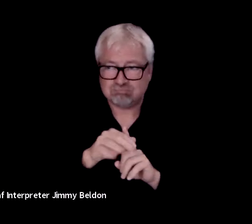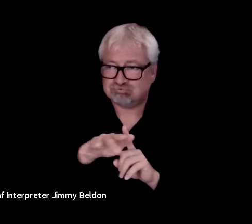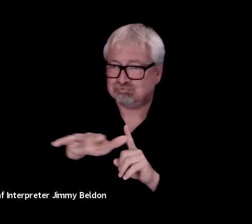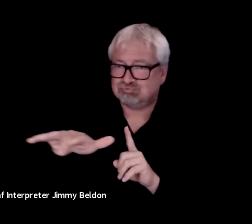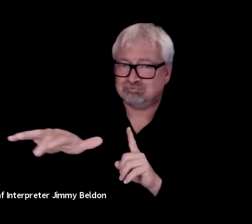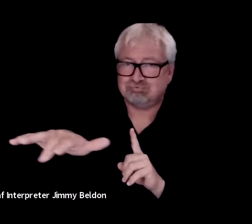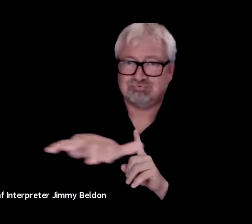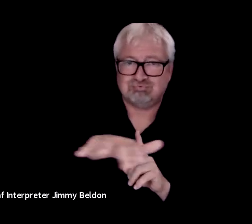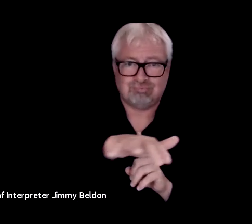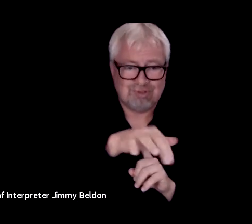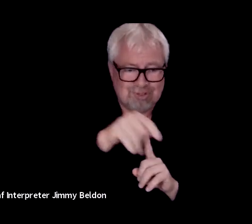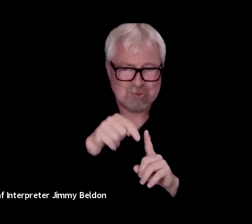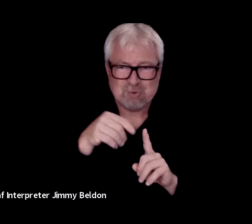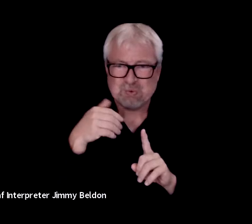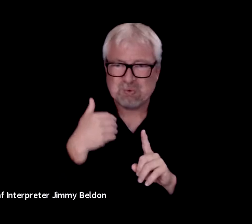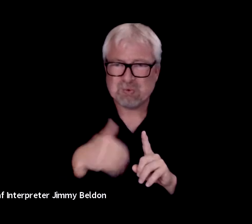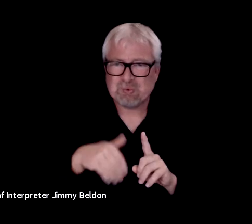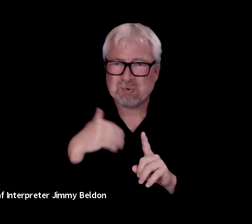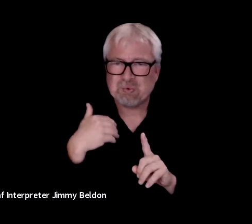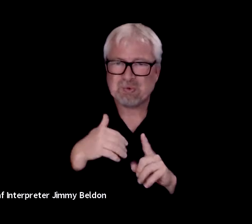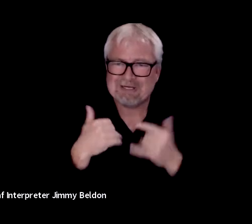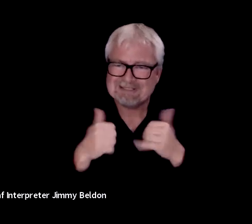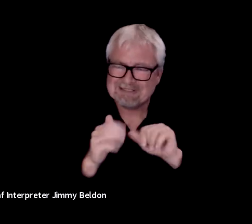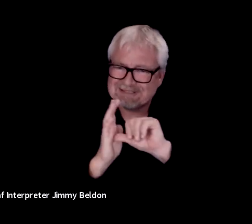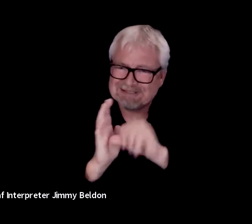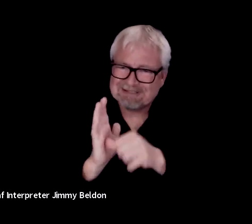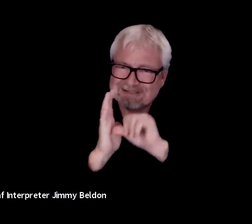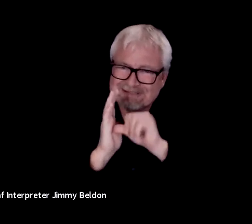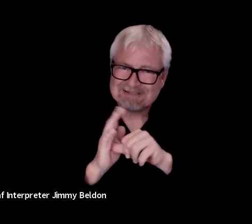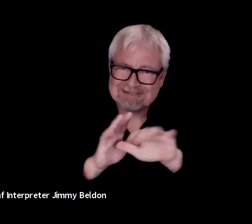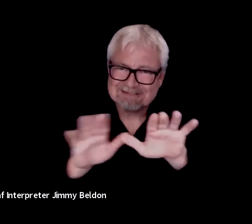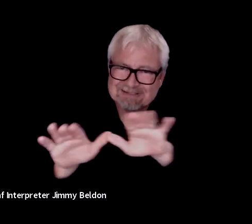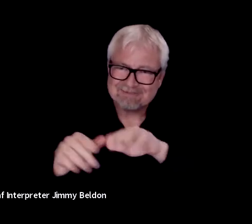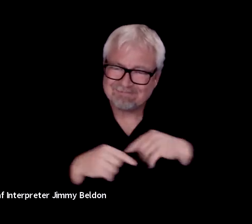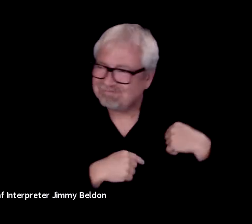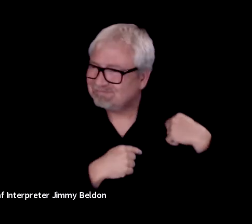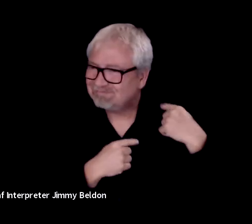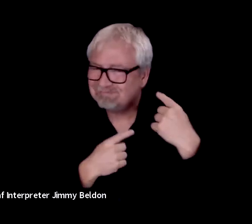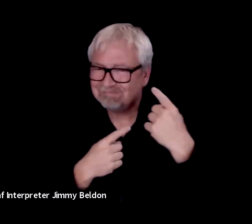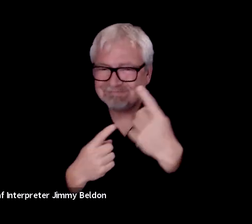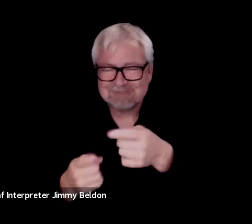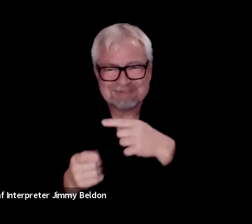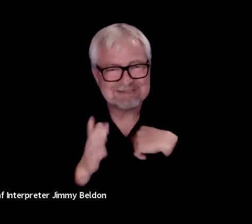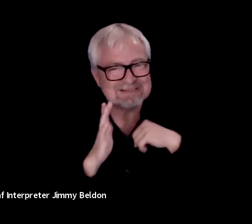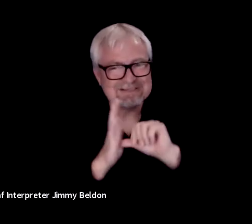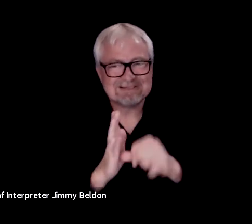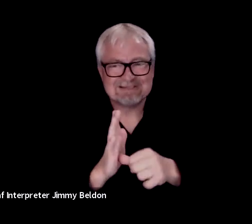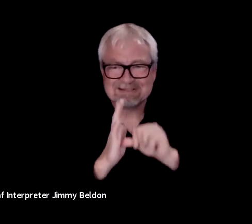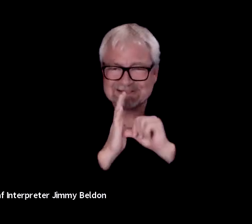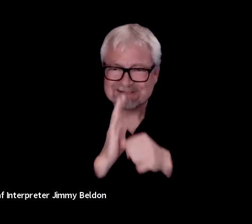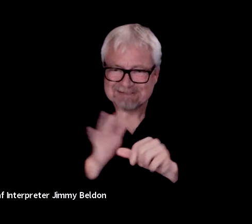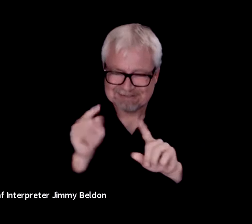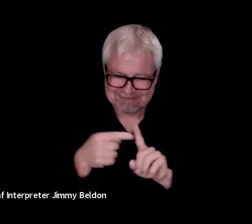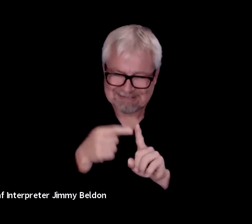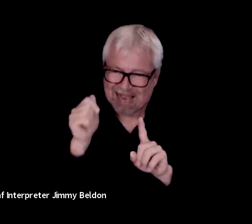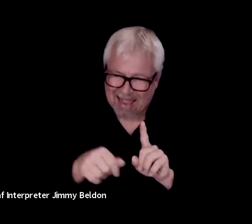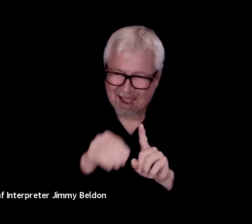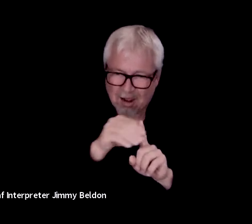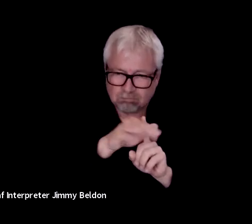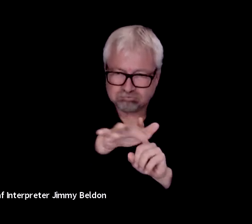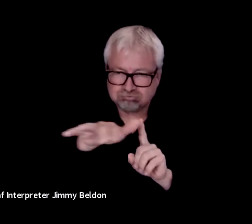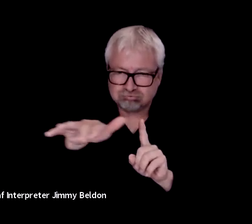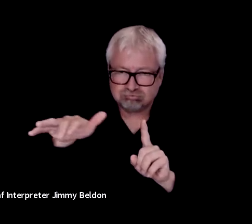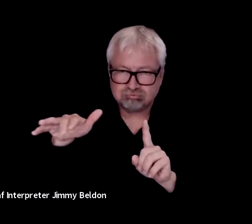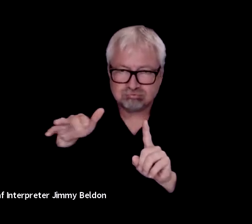weeks. We're seeing some of these same pressures in Minnesota hospitals that are occurring all across the country. And it